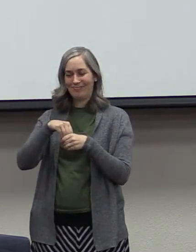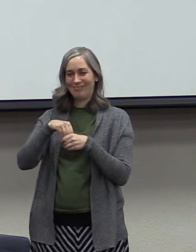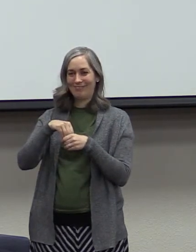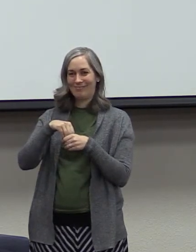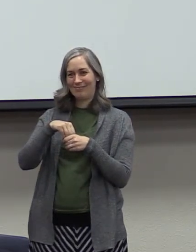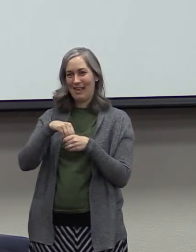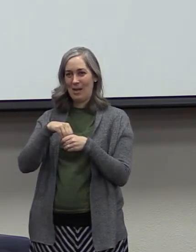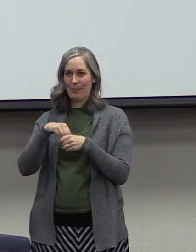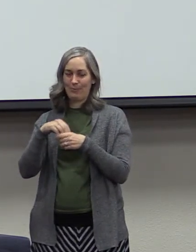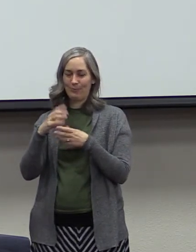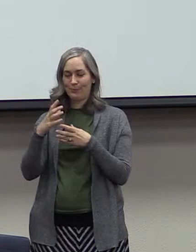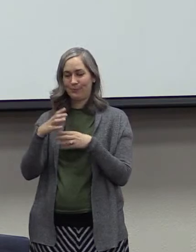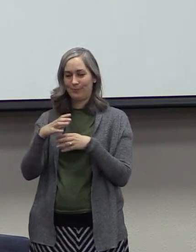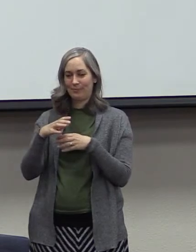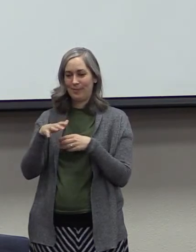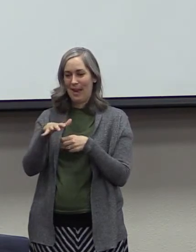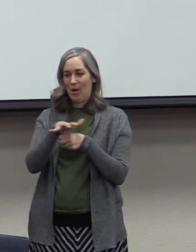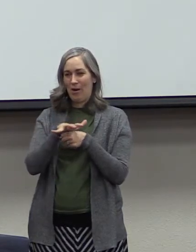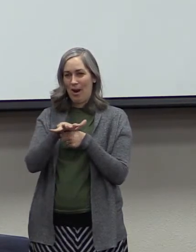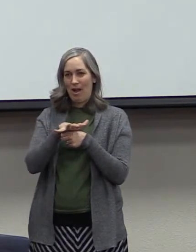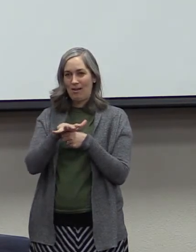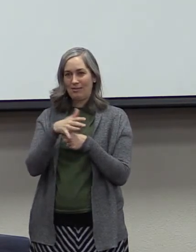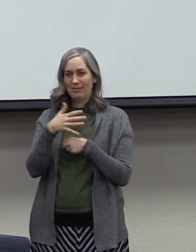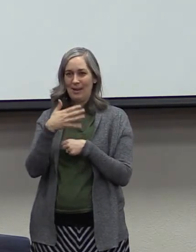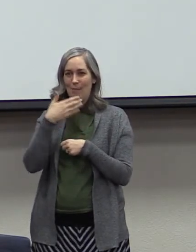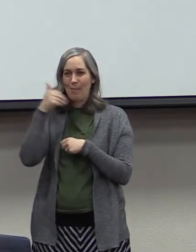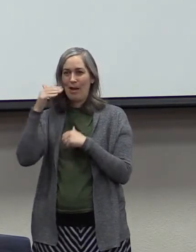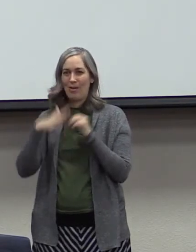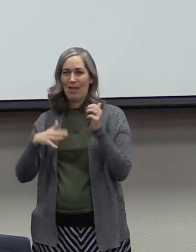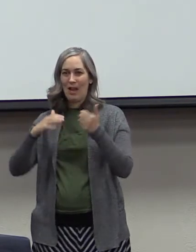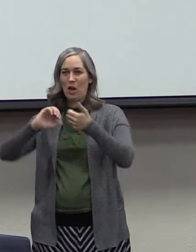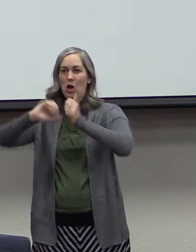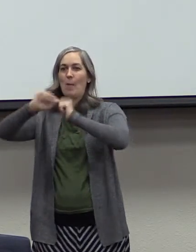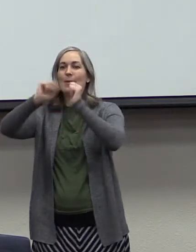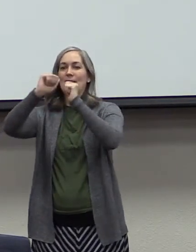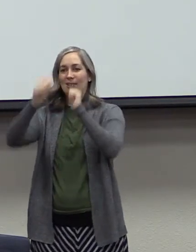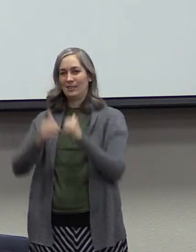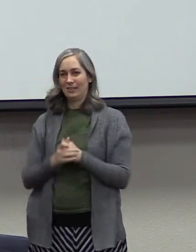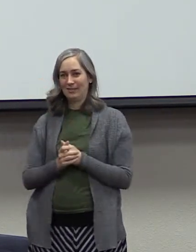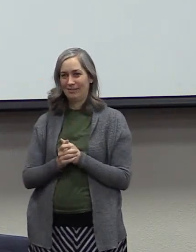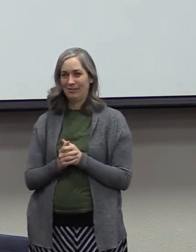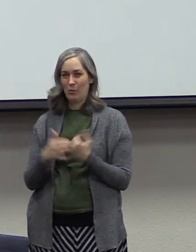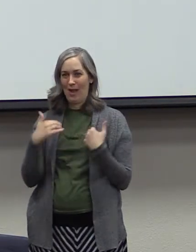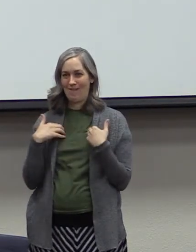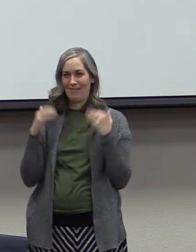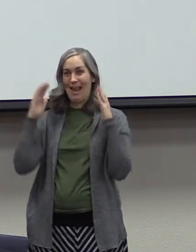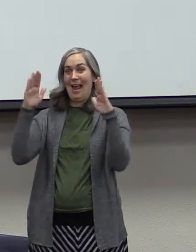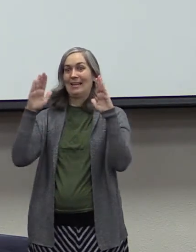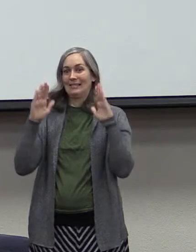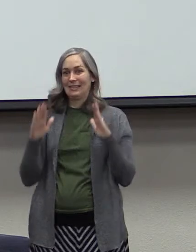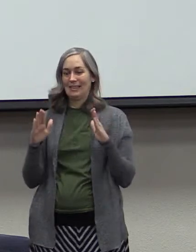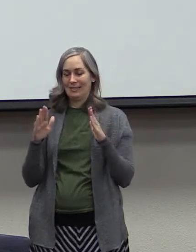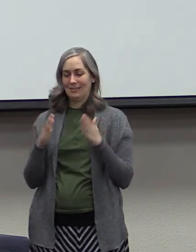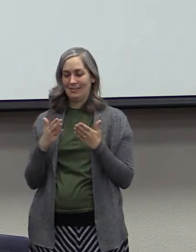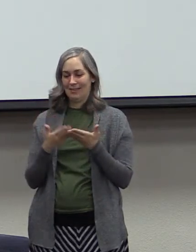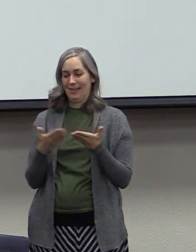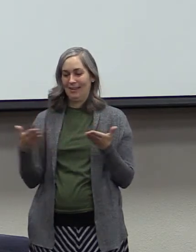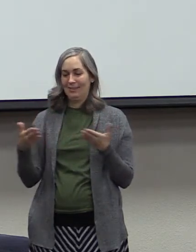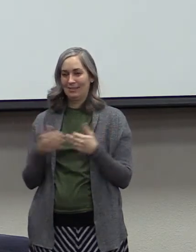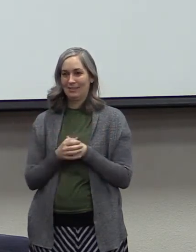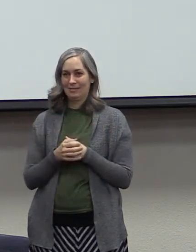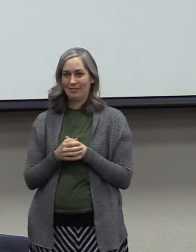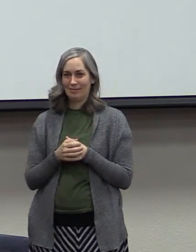competition. The pursuit of excellence, I'm sure, will continue. Paul's prayer for